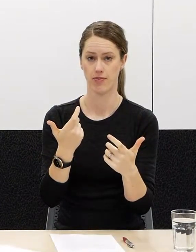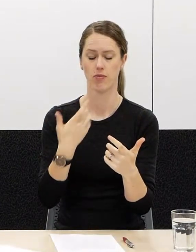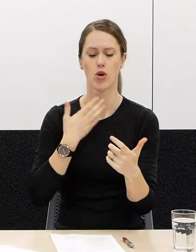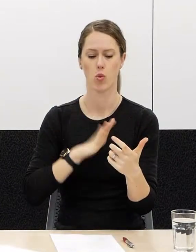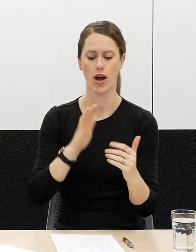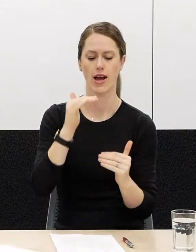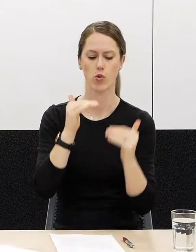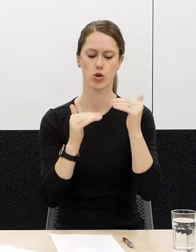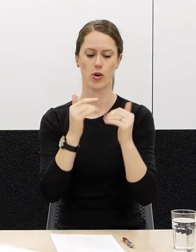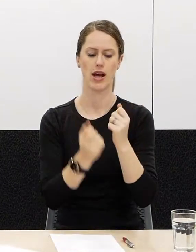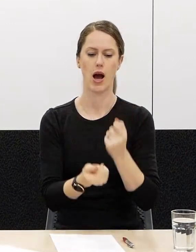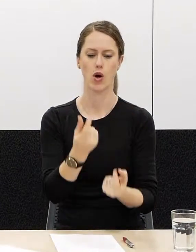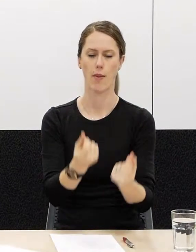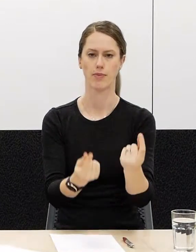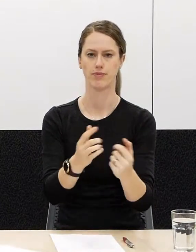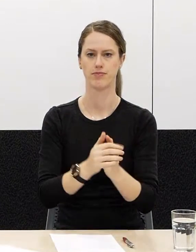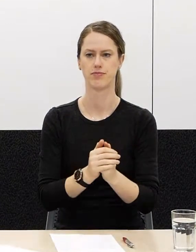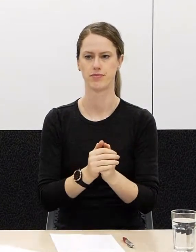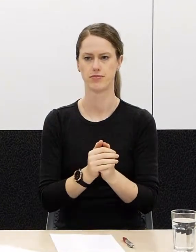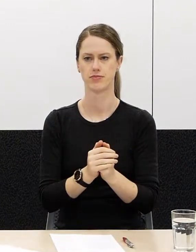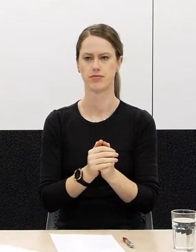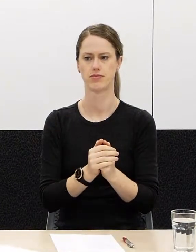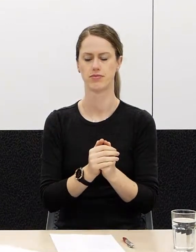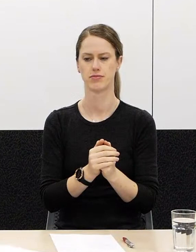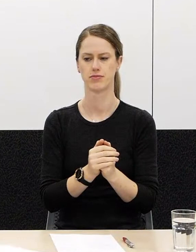equitable cancer outcomes. New Zealanders have fewer